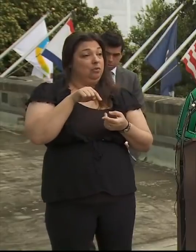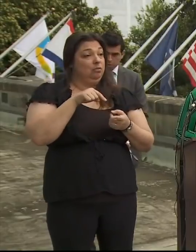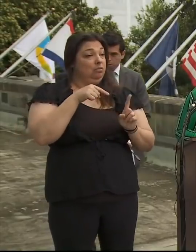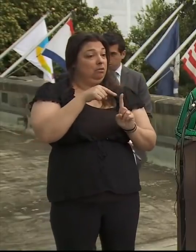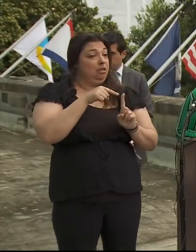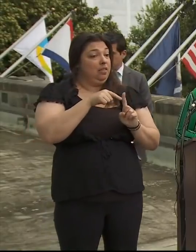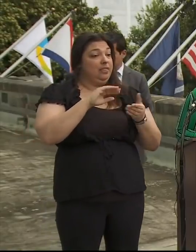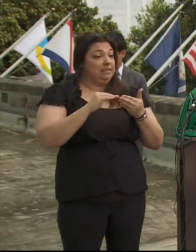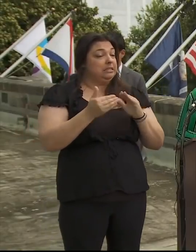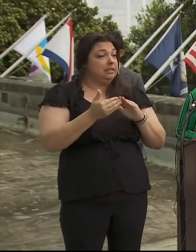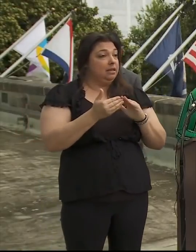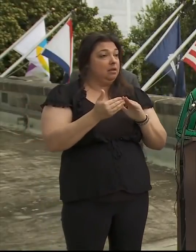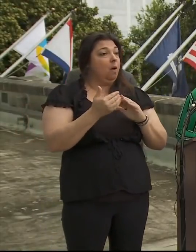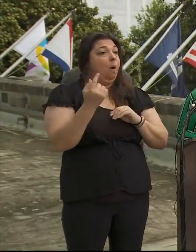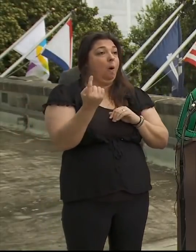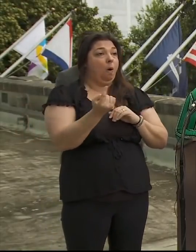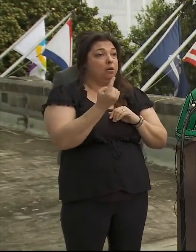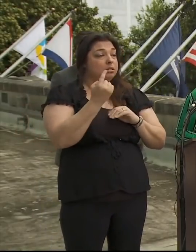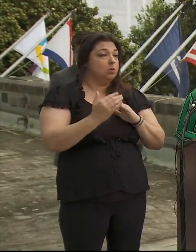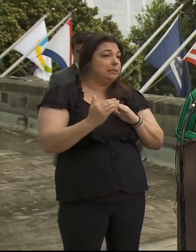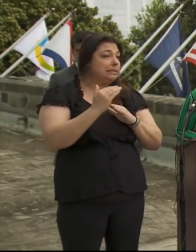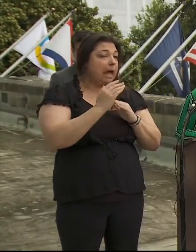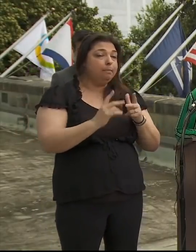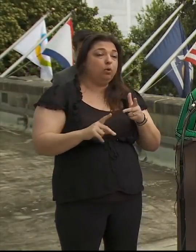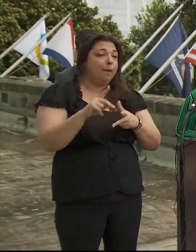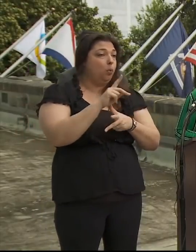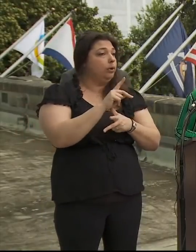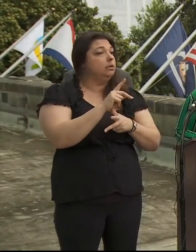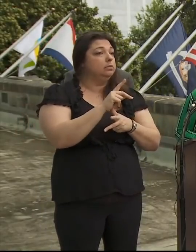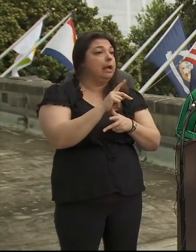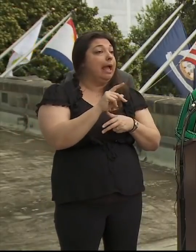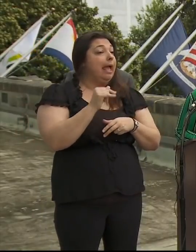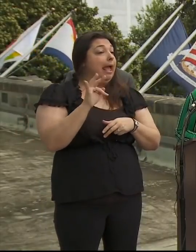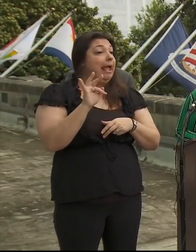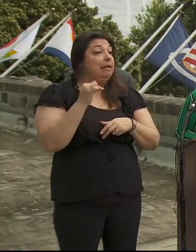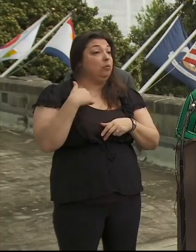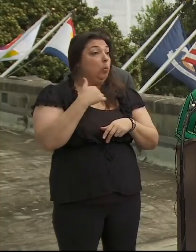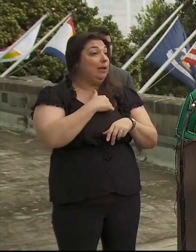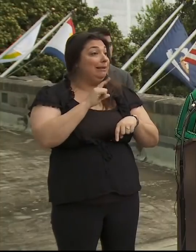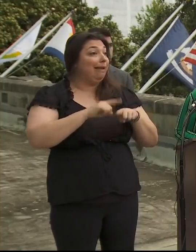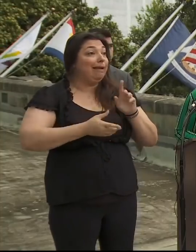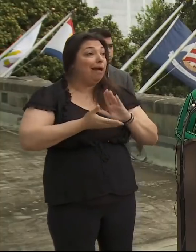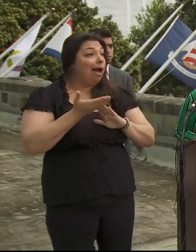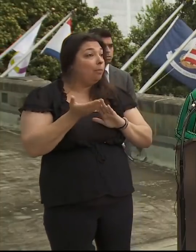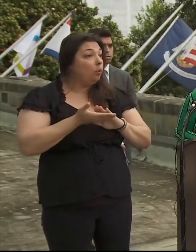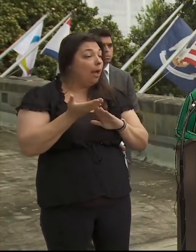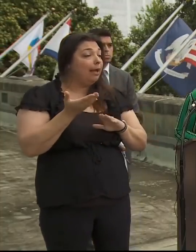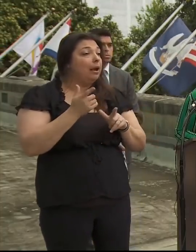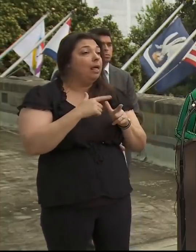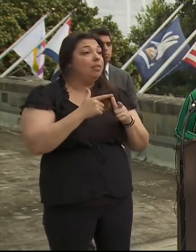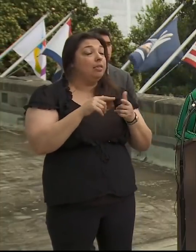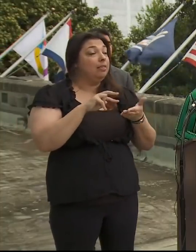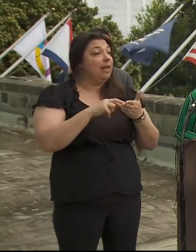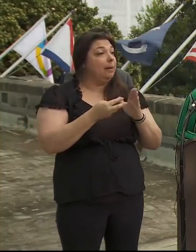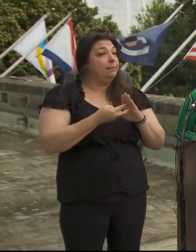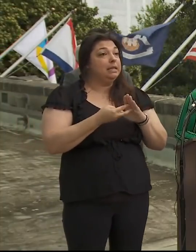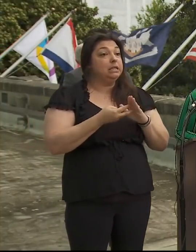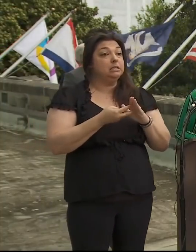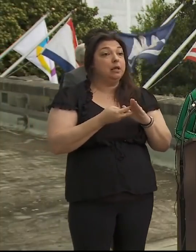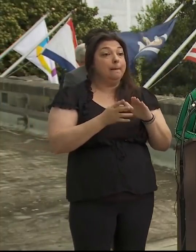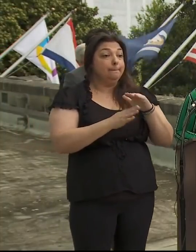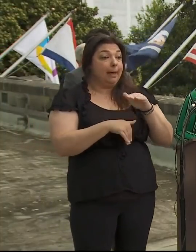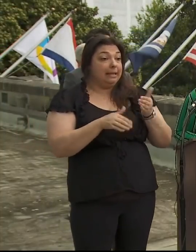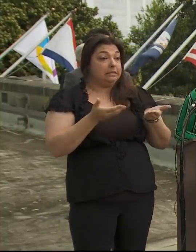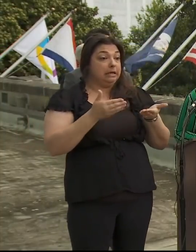city is also the top priority, because if we cannot operate, then that means basic city